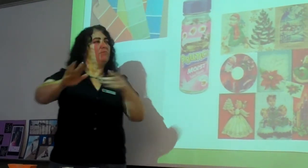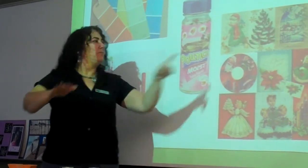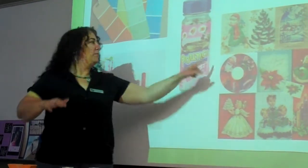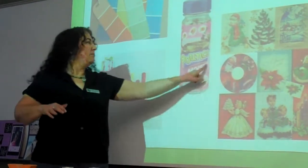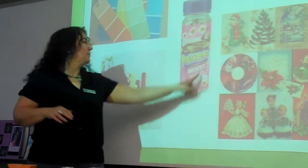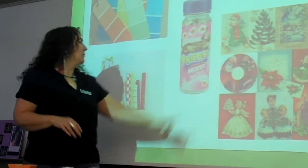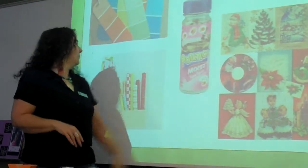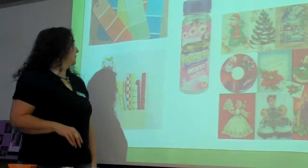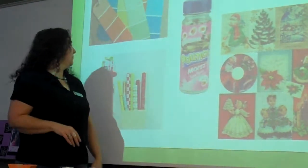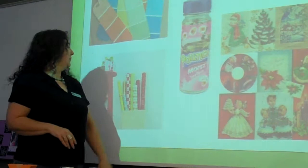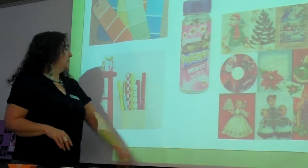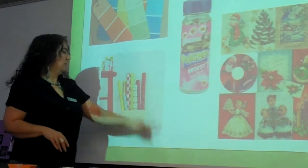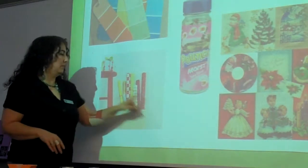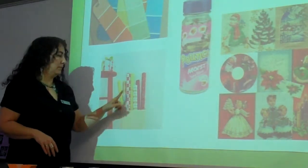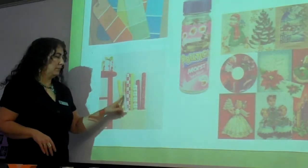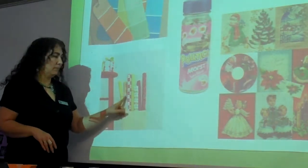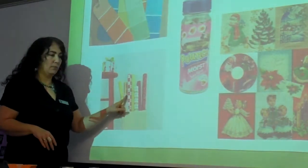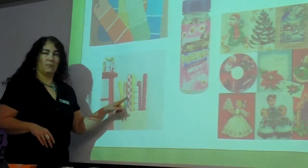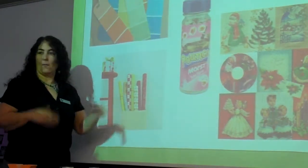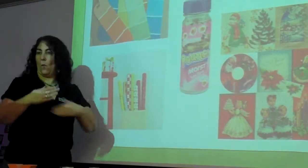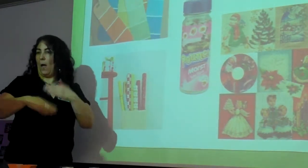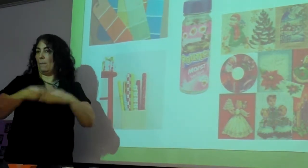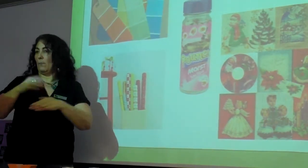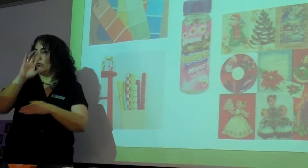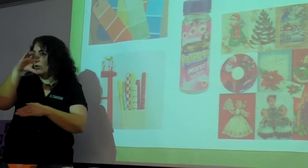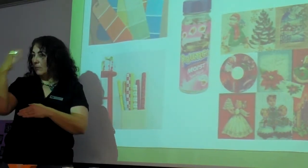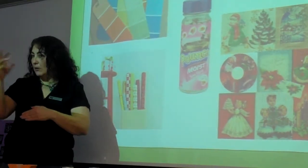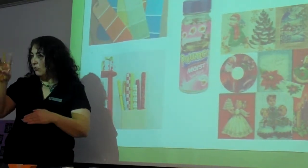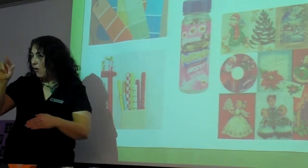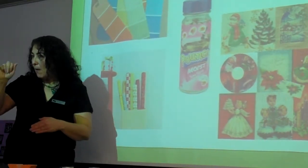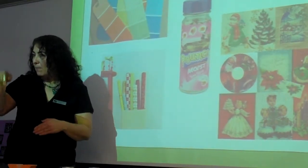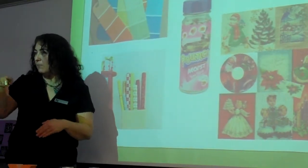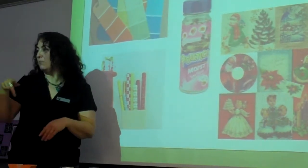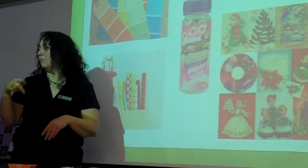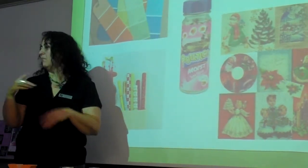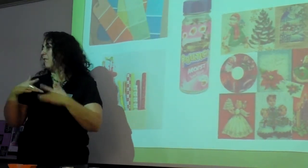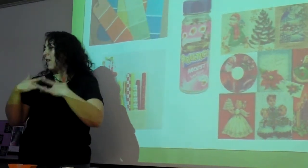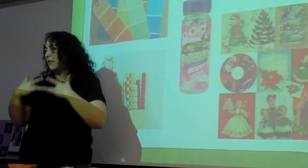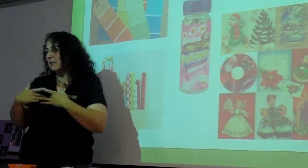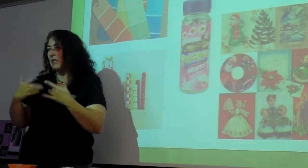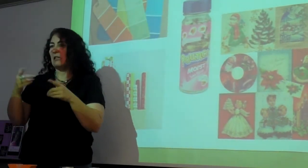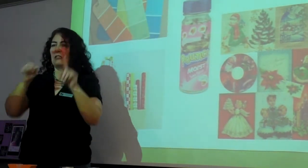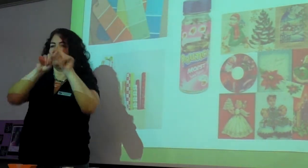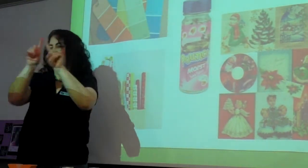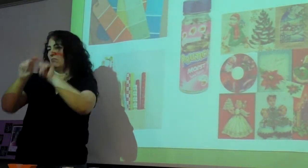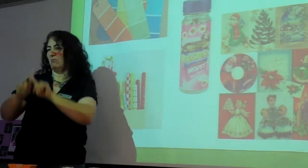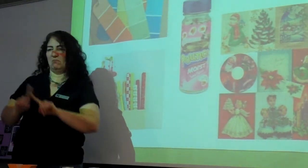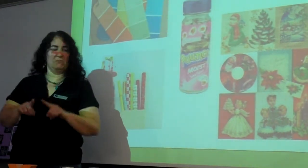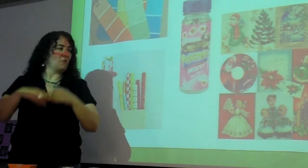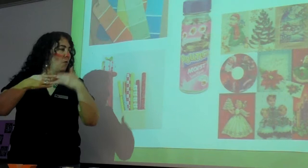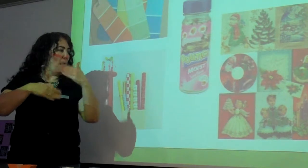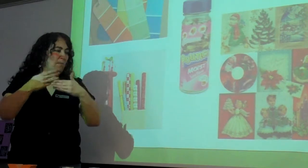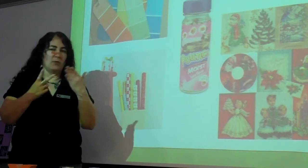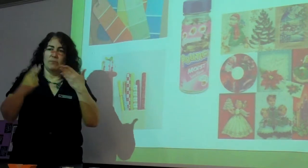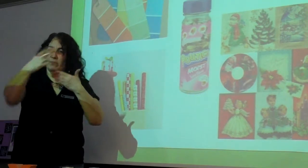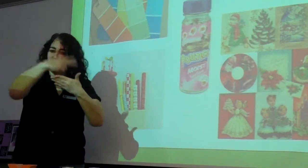lid makes it easy to access when you need them for layouts. Okay. Christmas wrapping paper, different designs